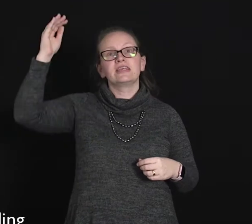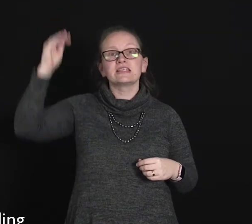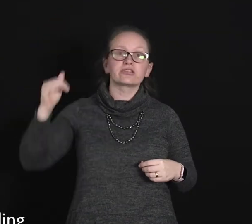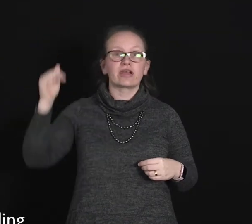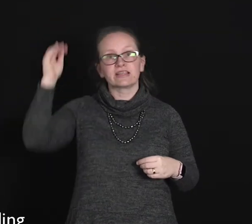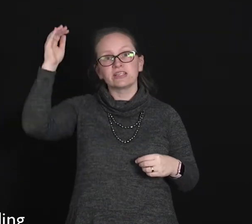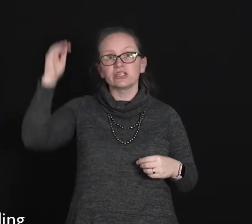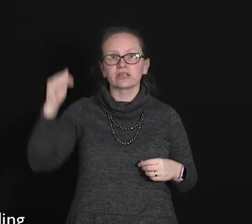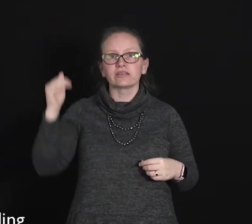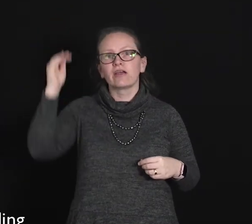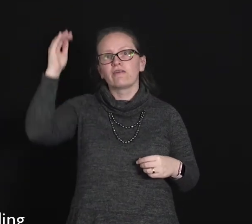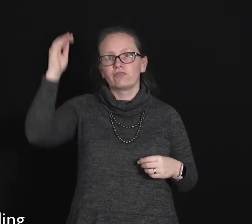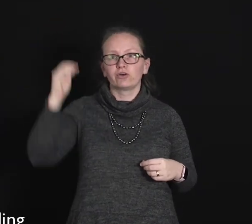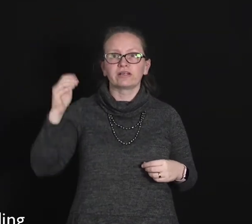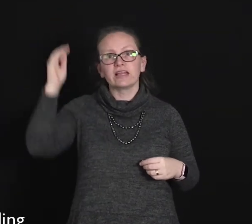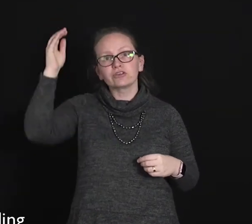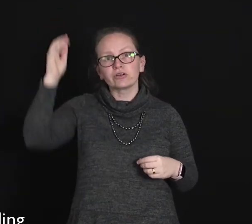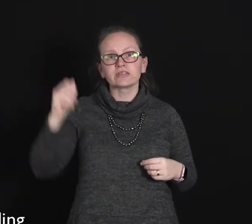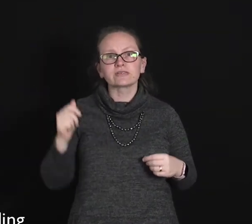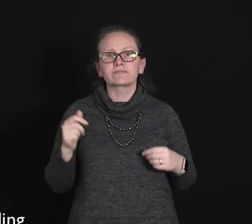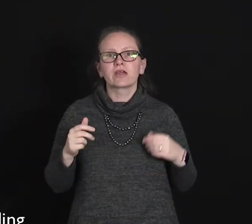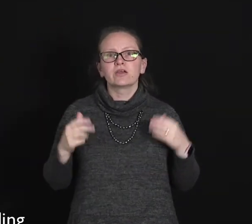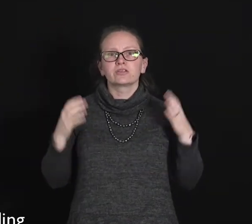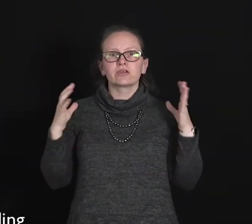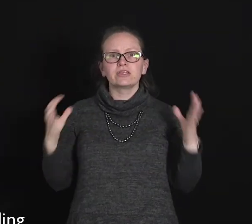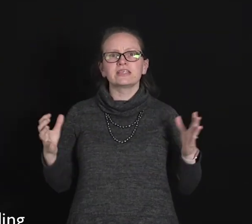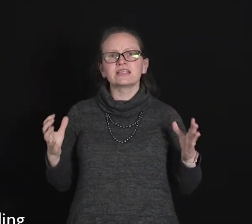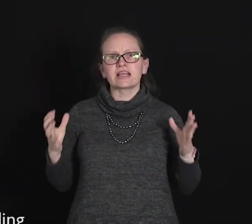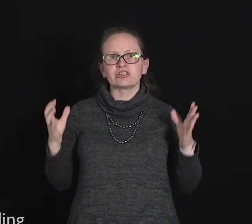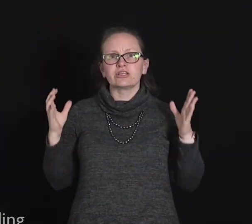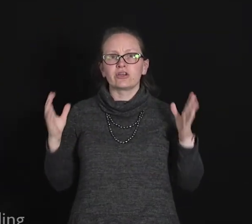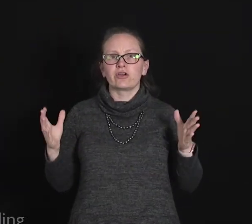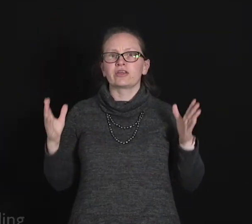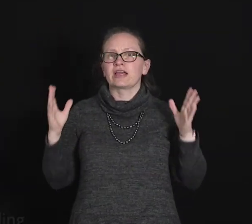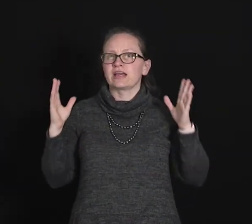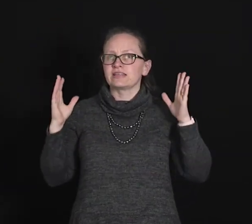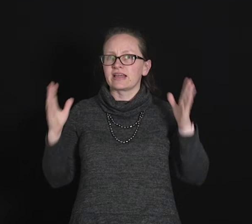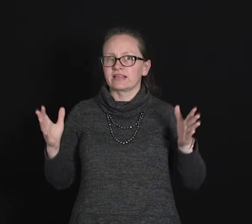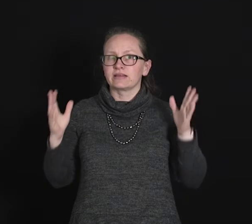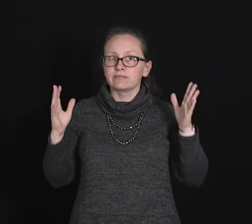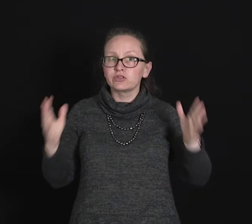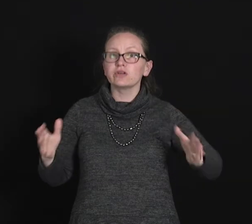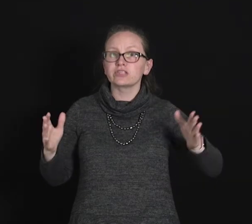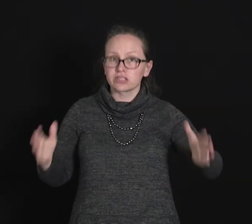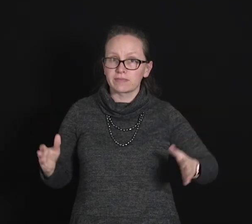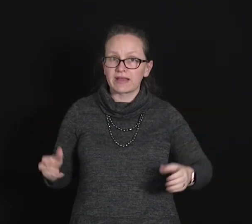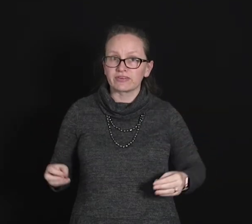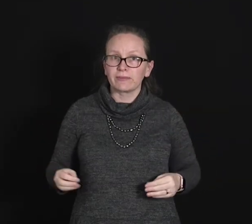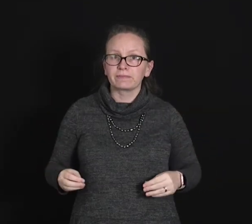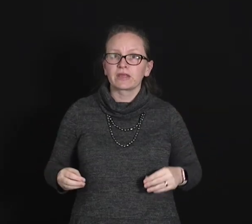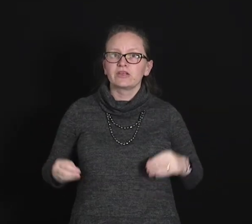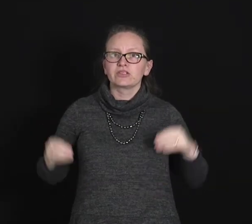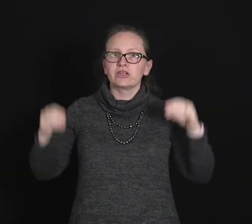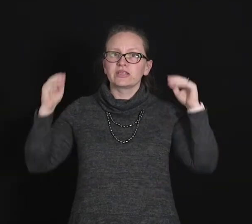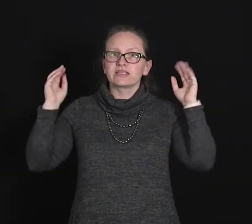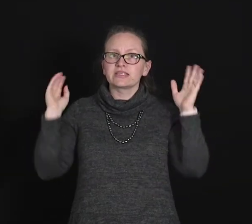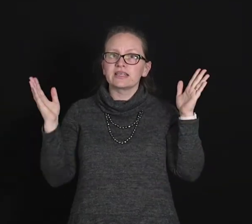this transition for electrons. So this is actually known as an absorption spectra. So you can see